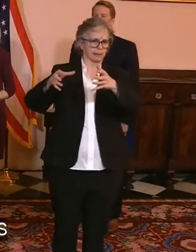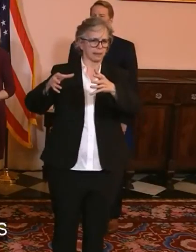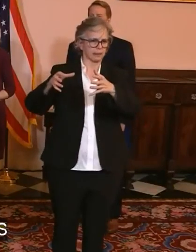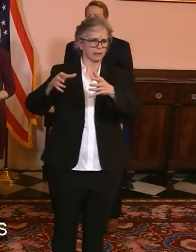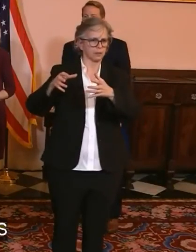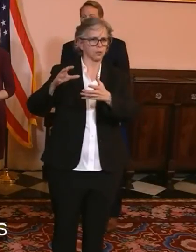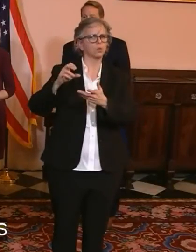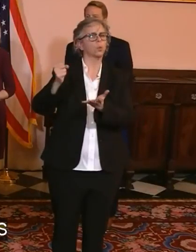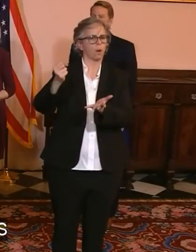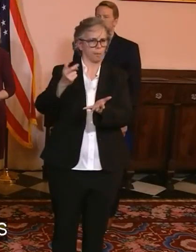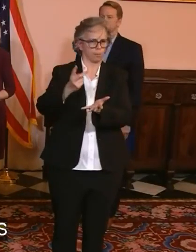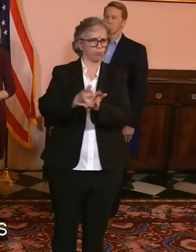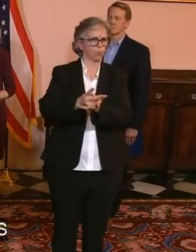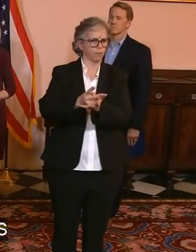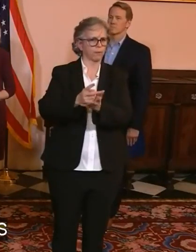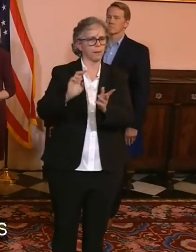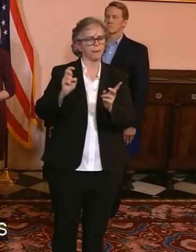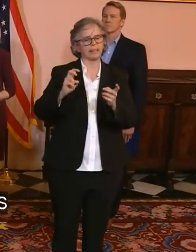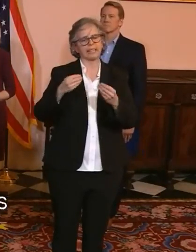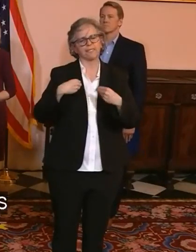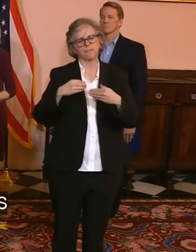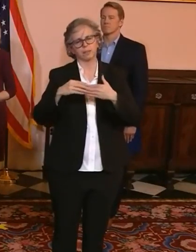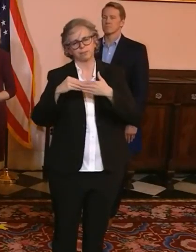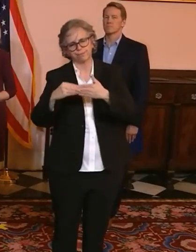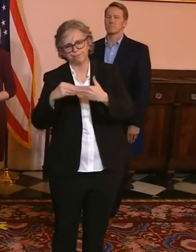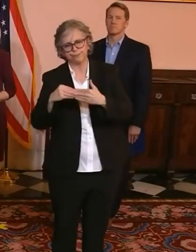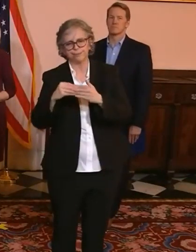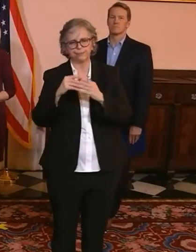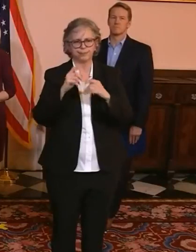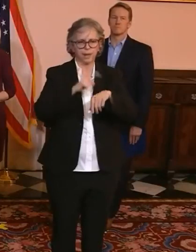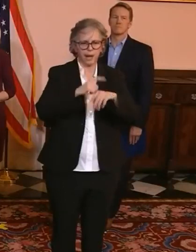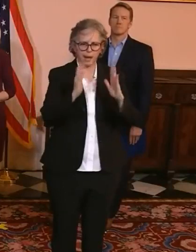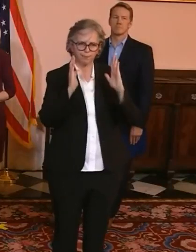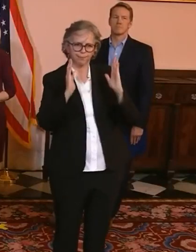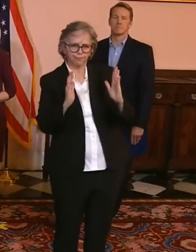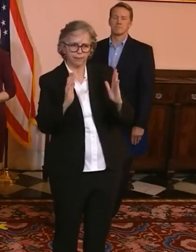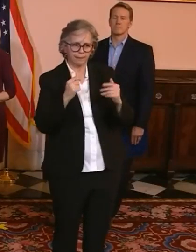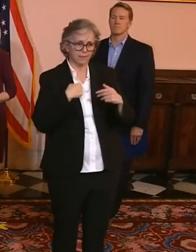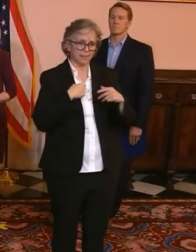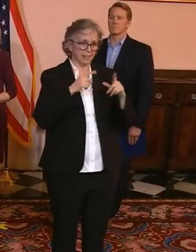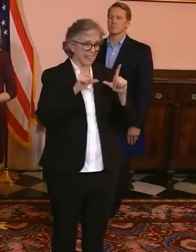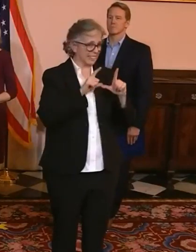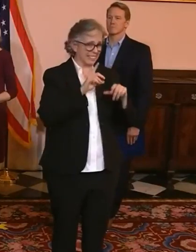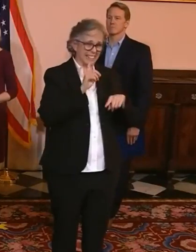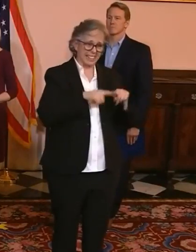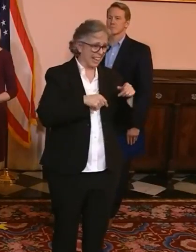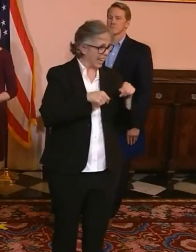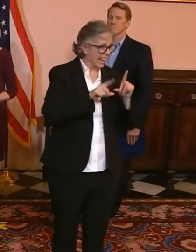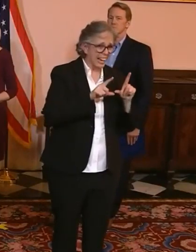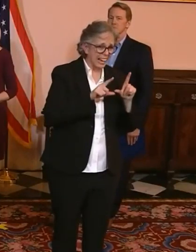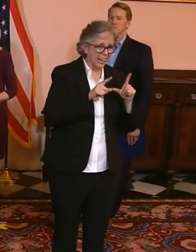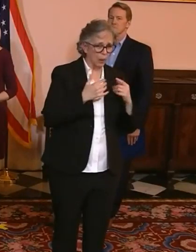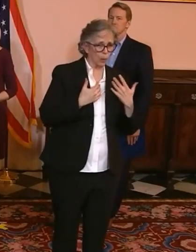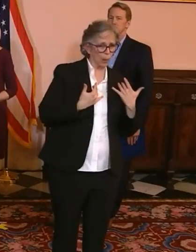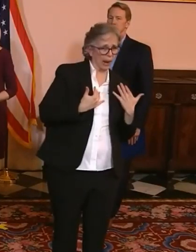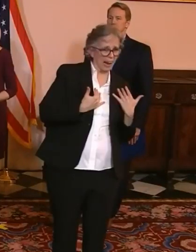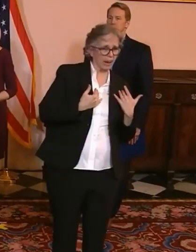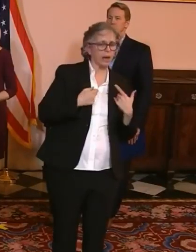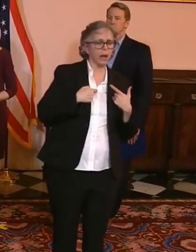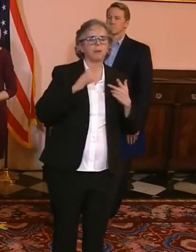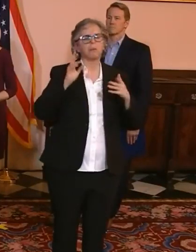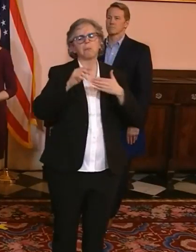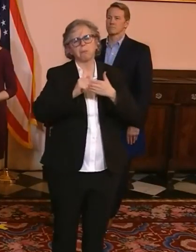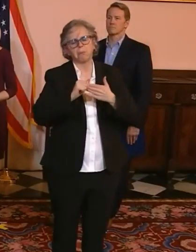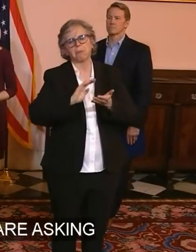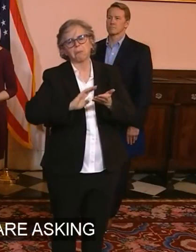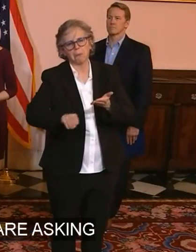period for people who could not renew their license. In the meantime, we are asking all law